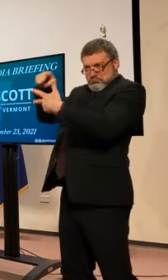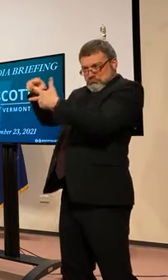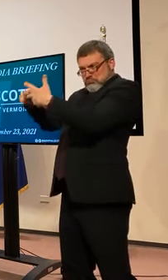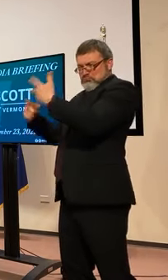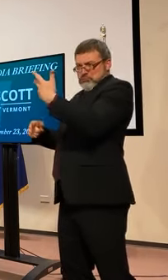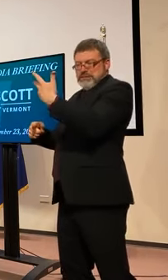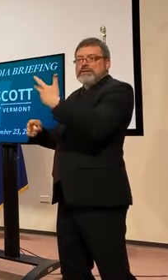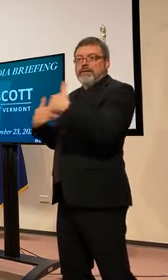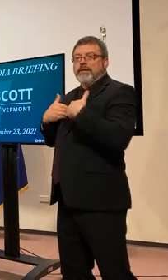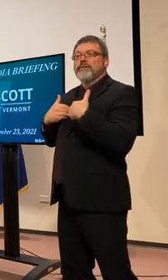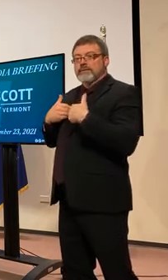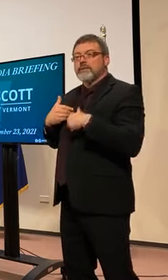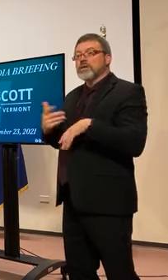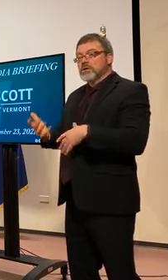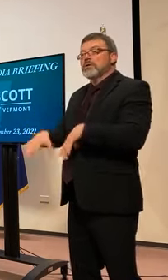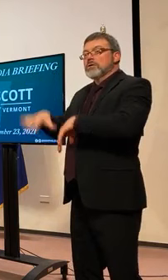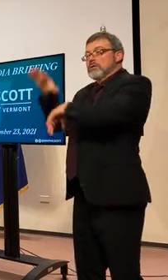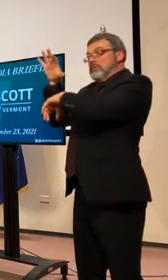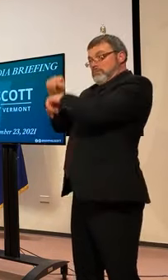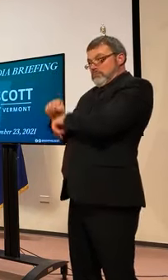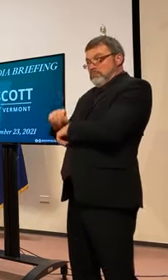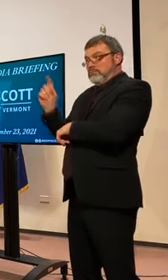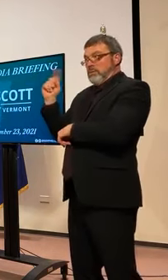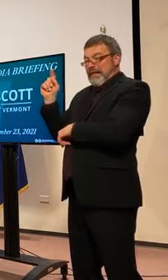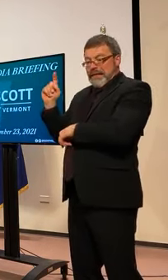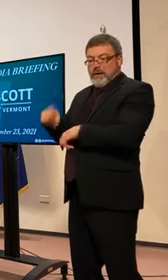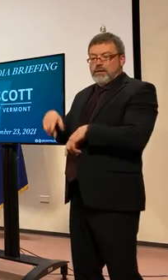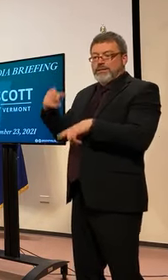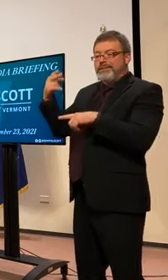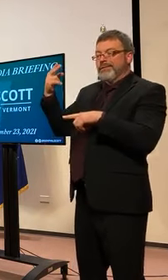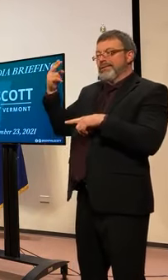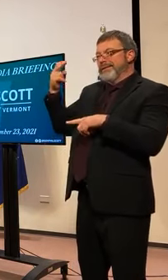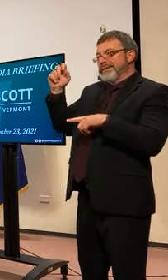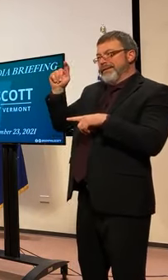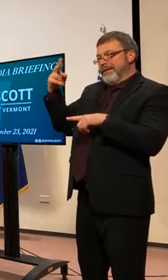for your child by going online at